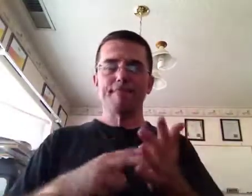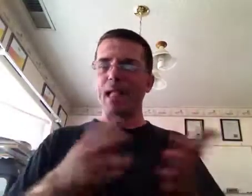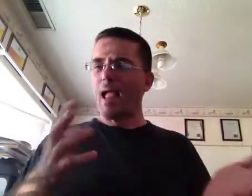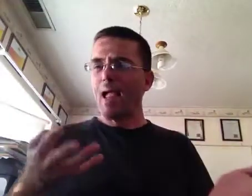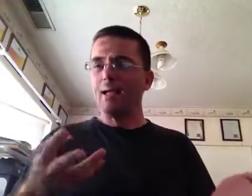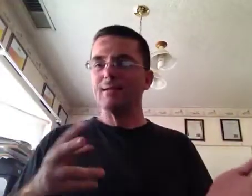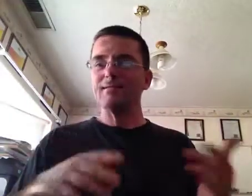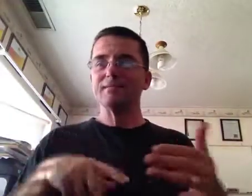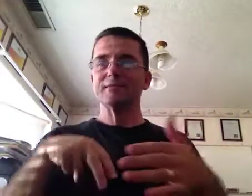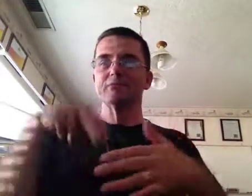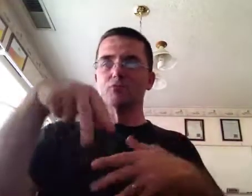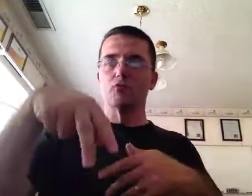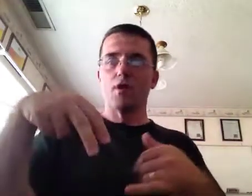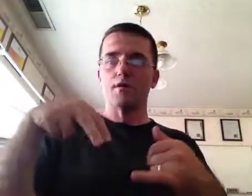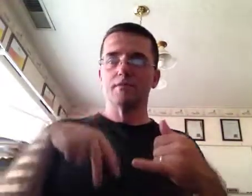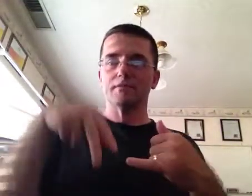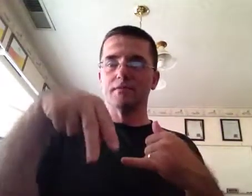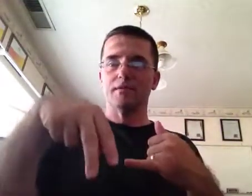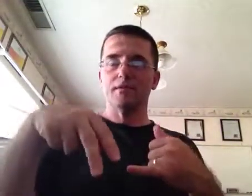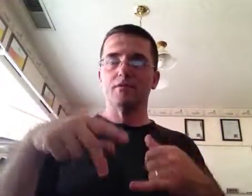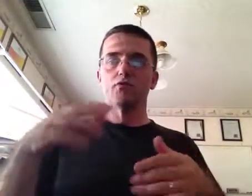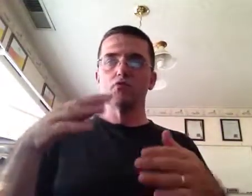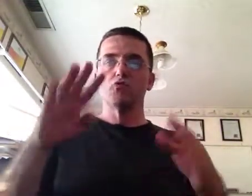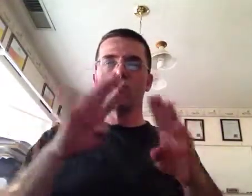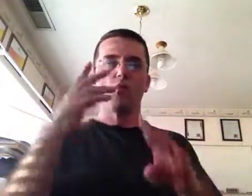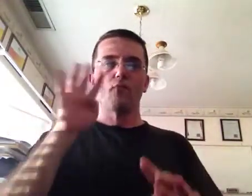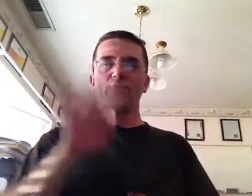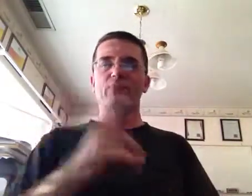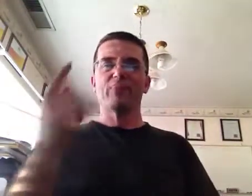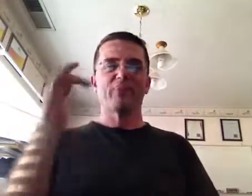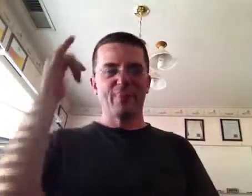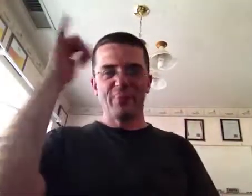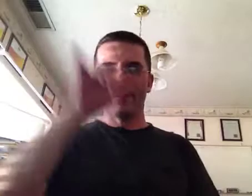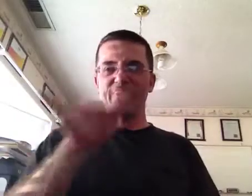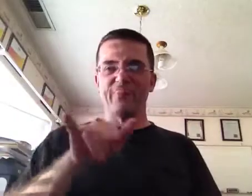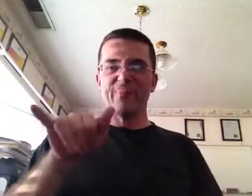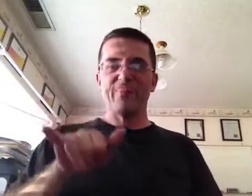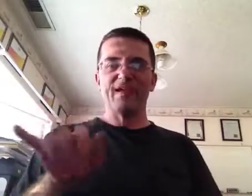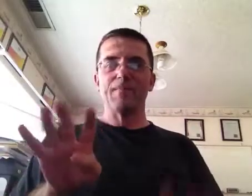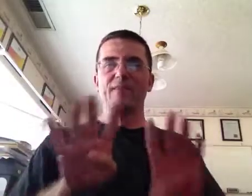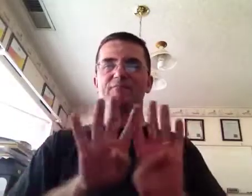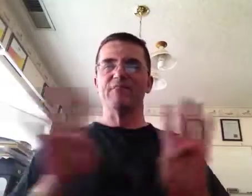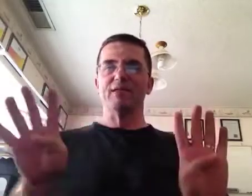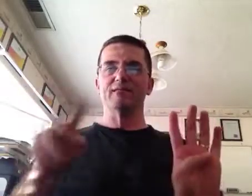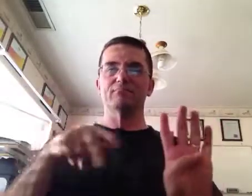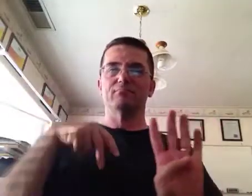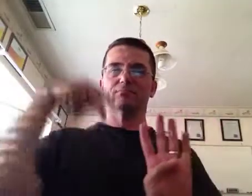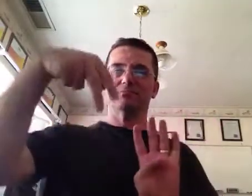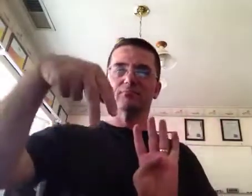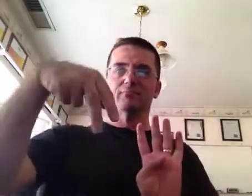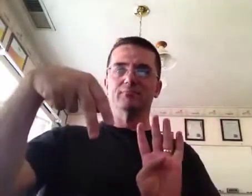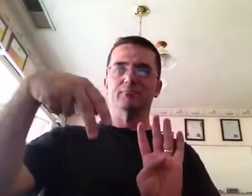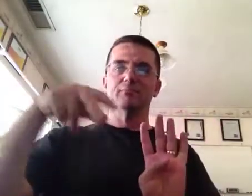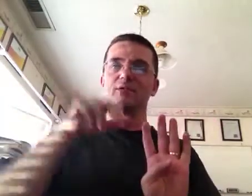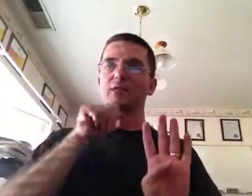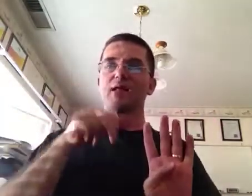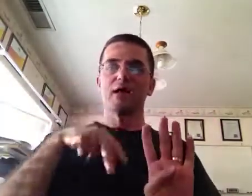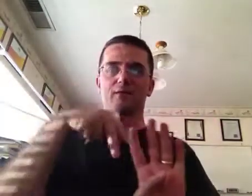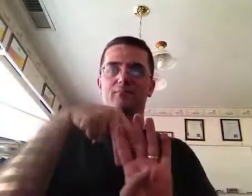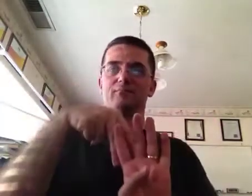crossing over, you know, the thing about fences, like, you know, he came across the fence. And he didn't, like, walk up to the fence and ask if he could